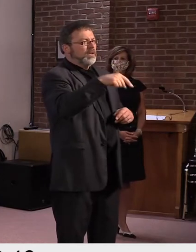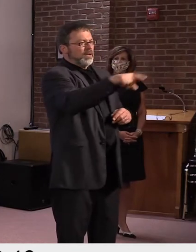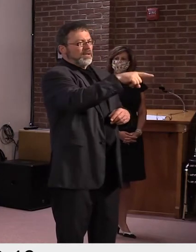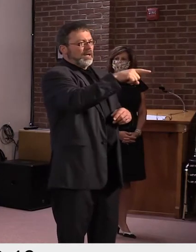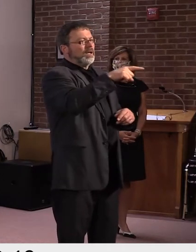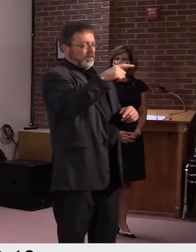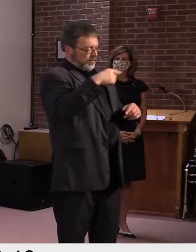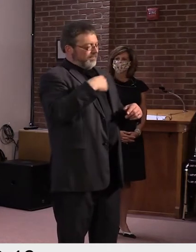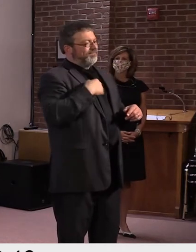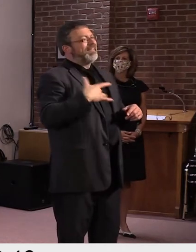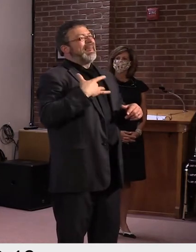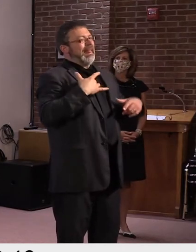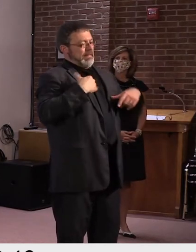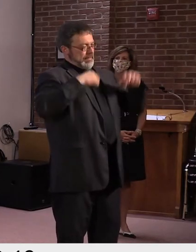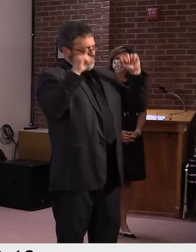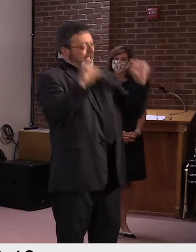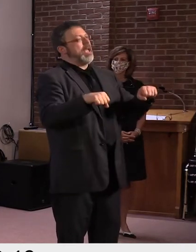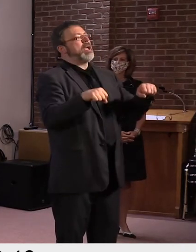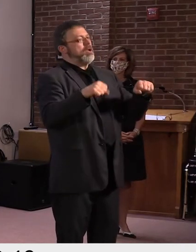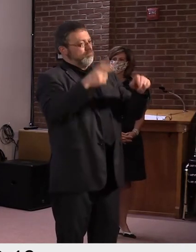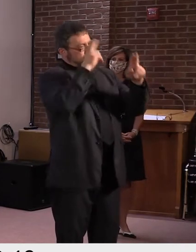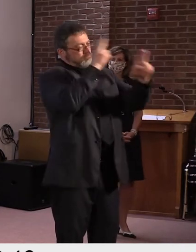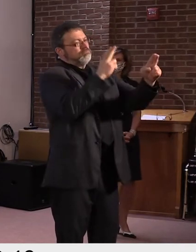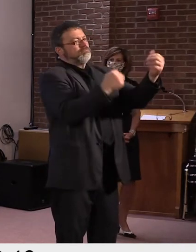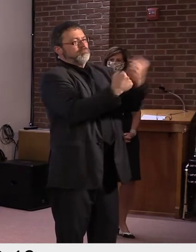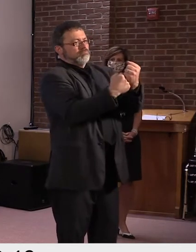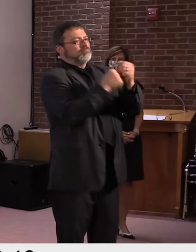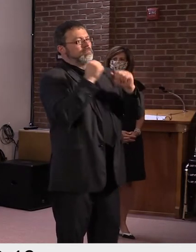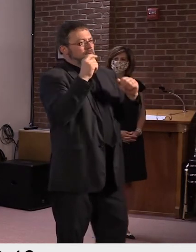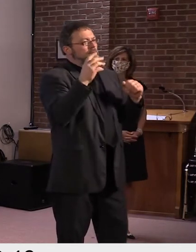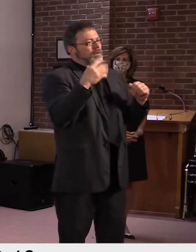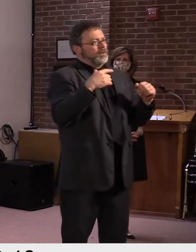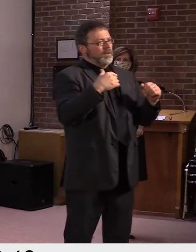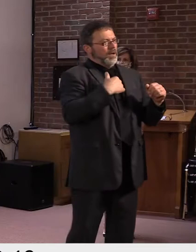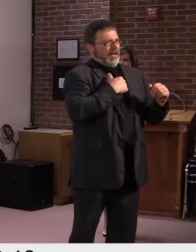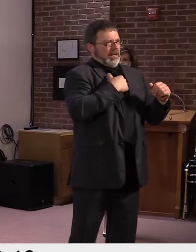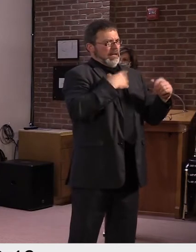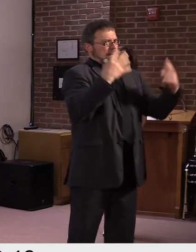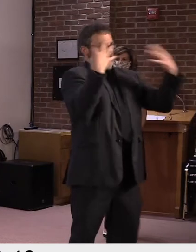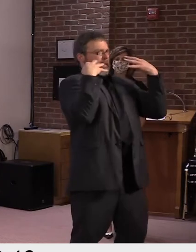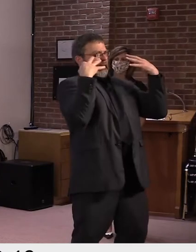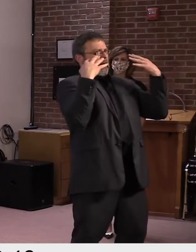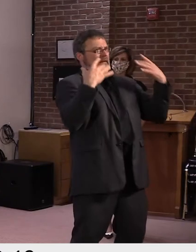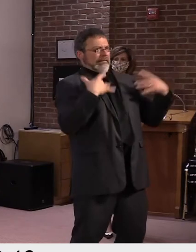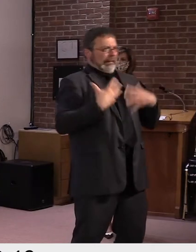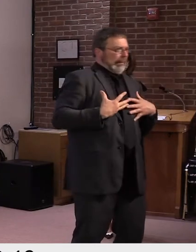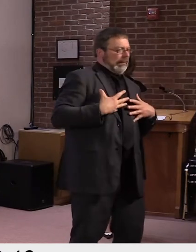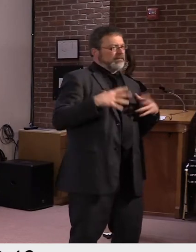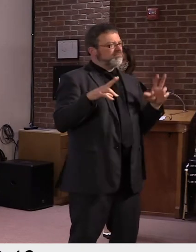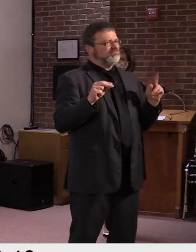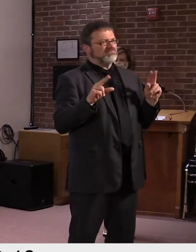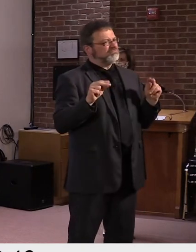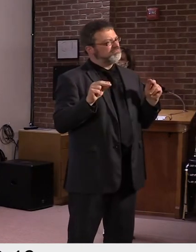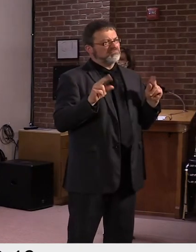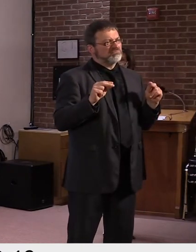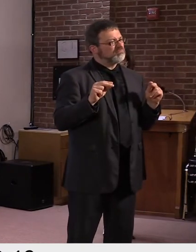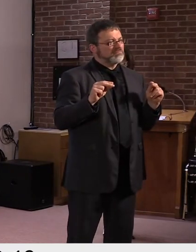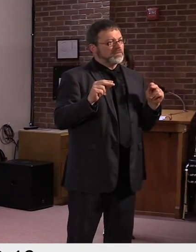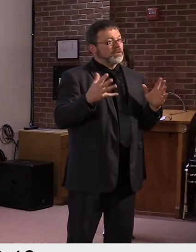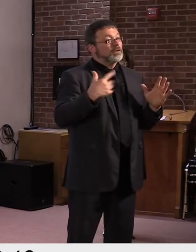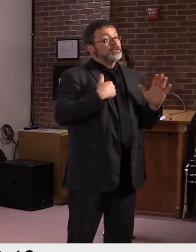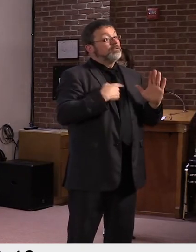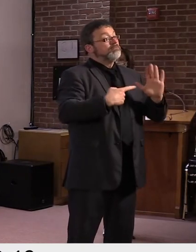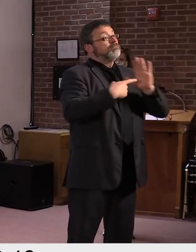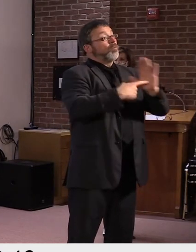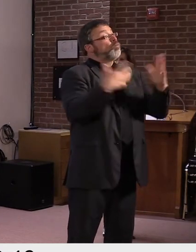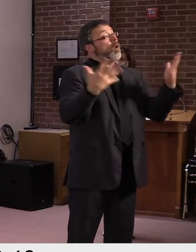some of what they must have been feeling at the time, I think again is a sign of strength for us, and I think we're better